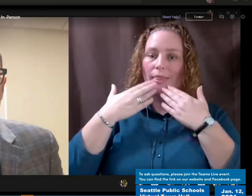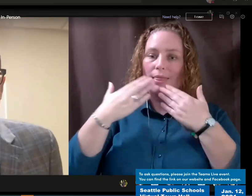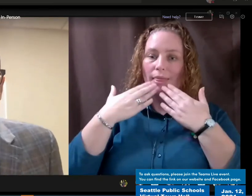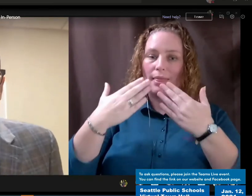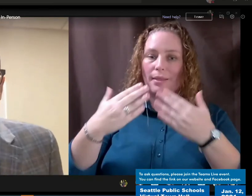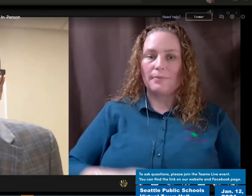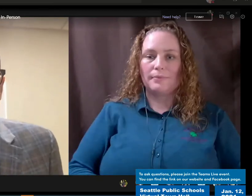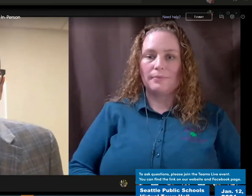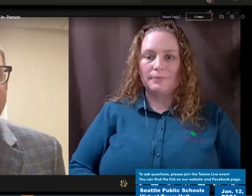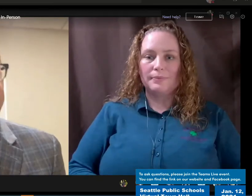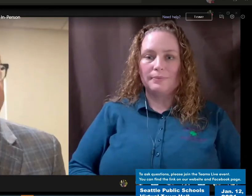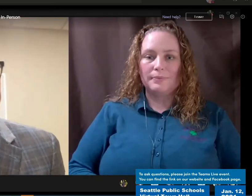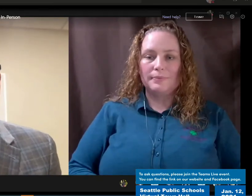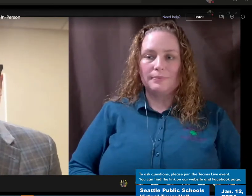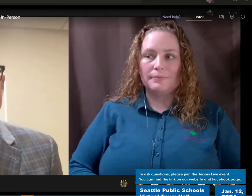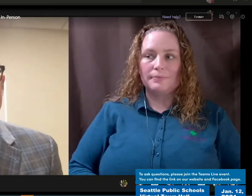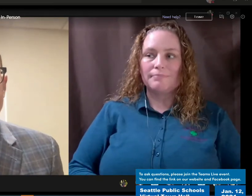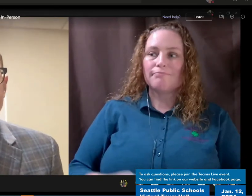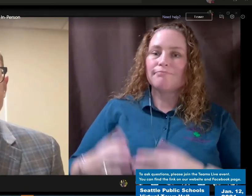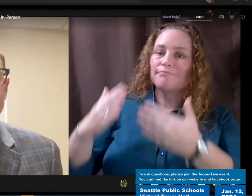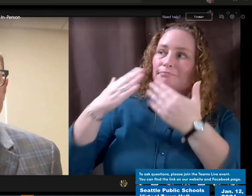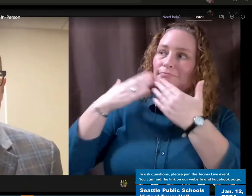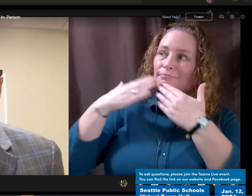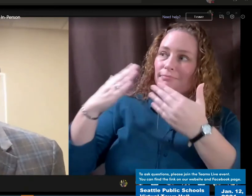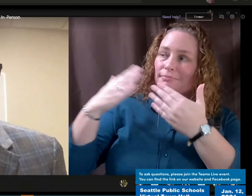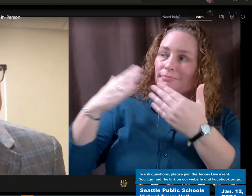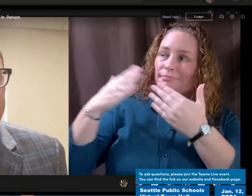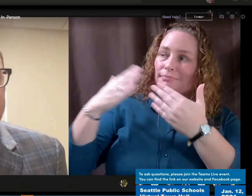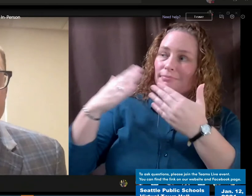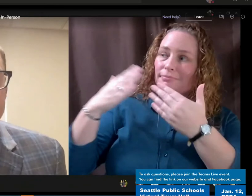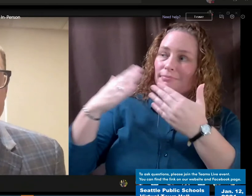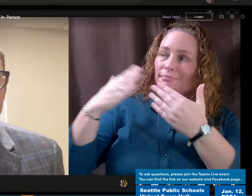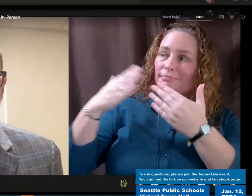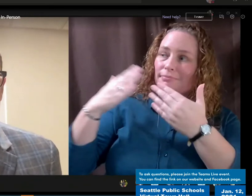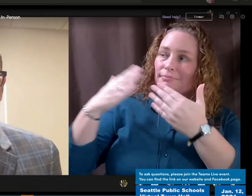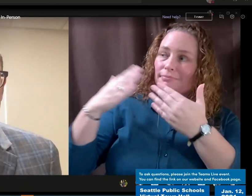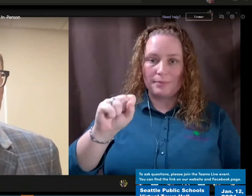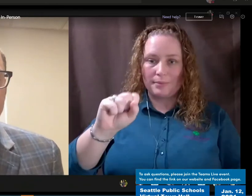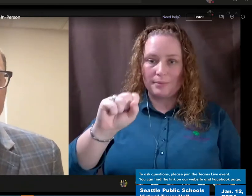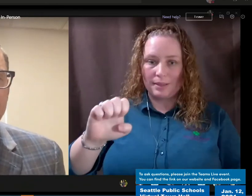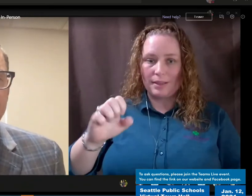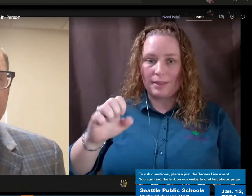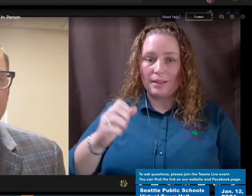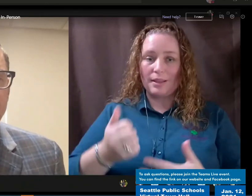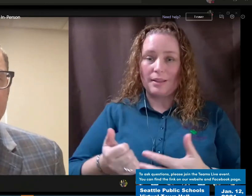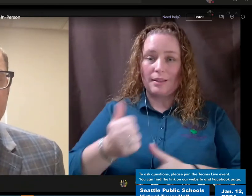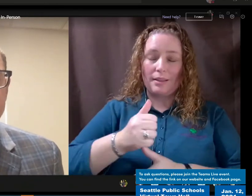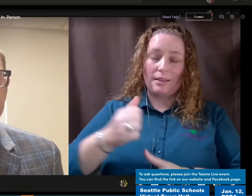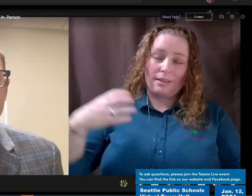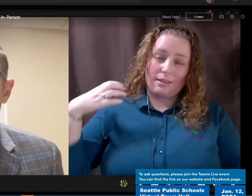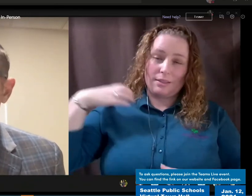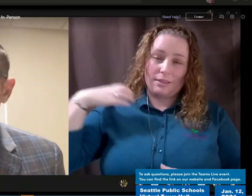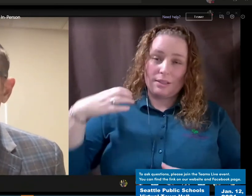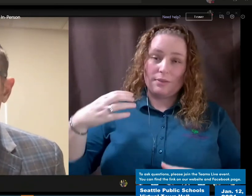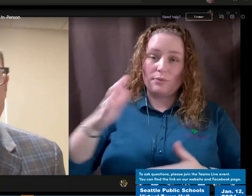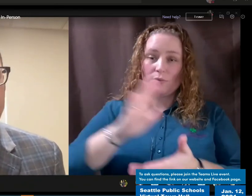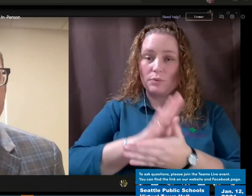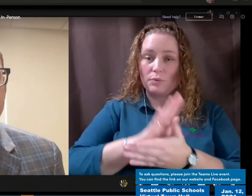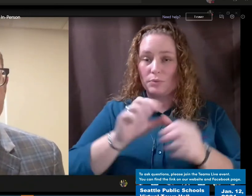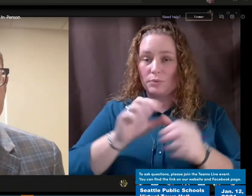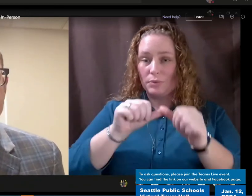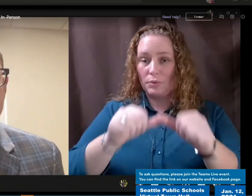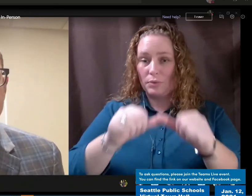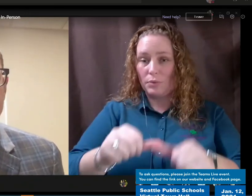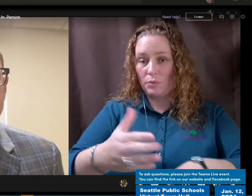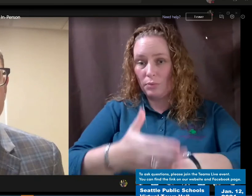Thank you, Clover. Hi again, Wyeth Jesse, Chief of Schools and Continuous Improvement. And I'll be covering a little bit of